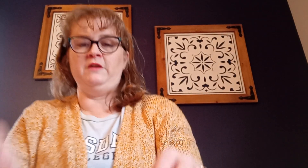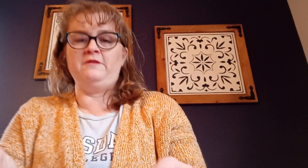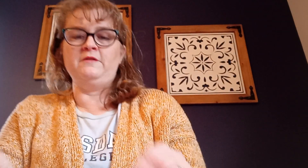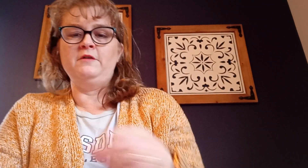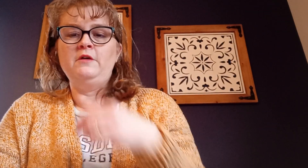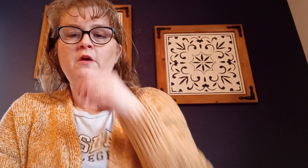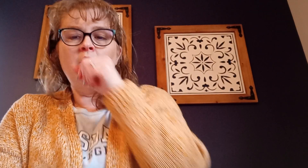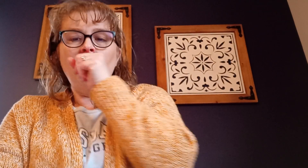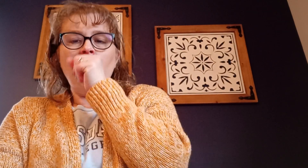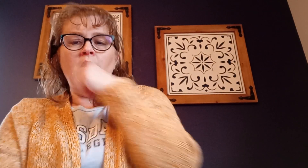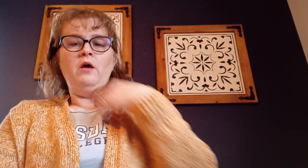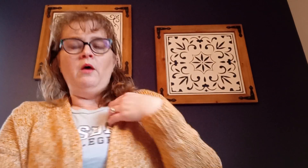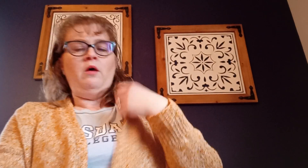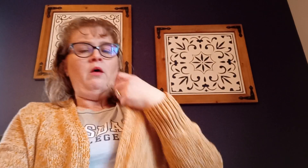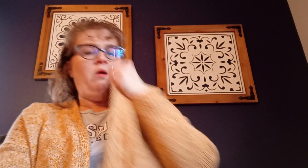piece.